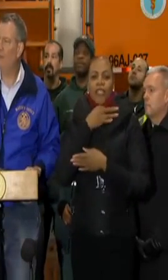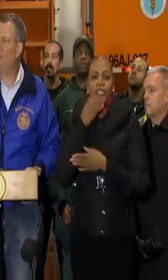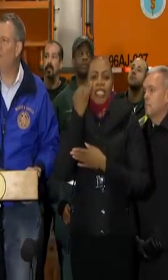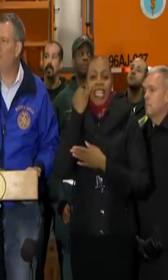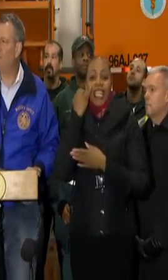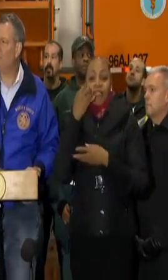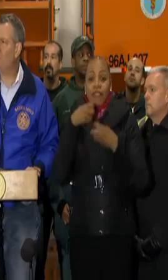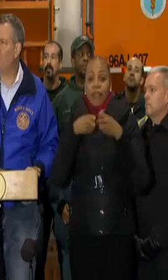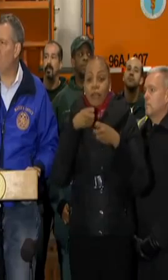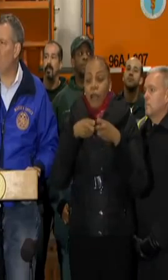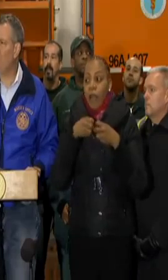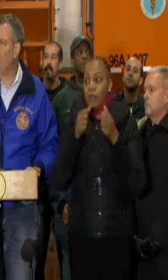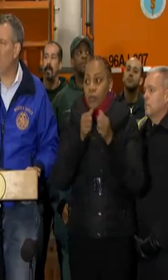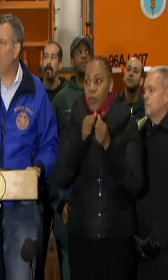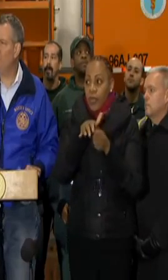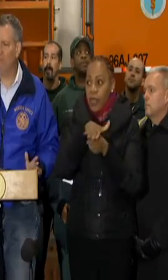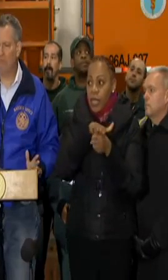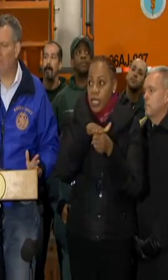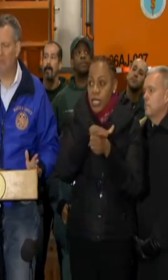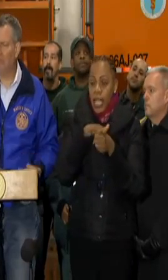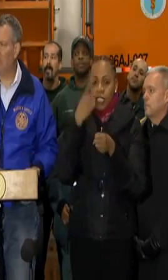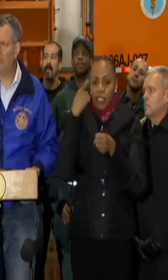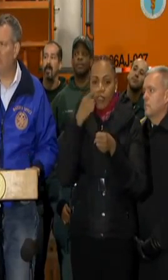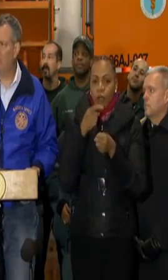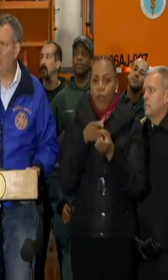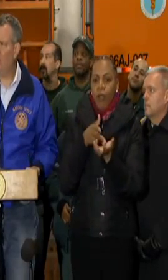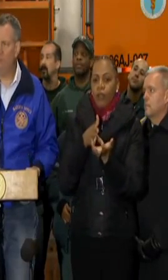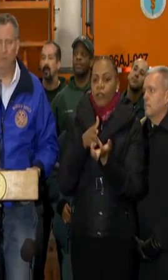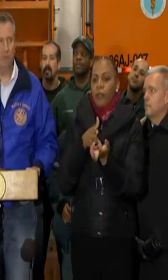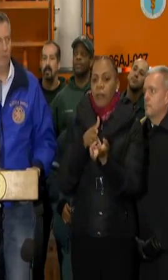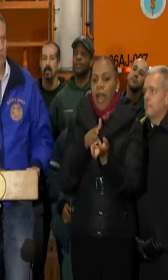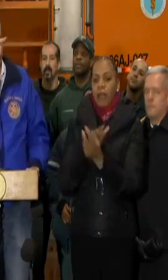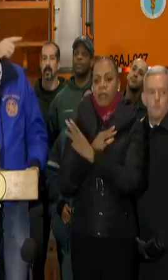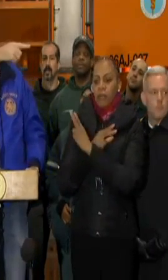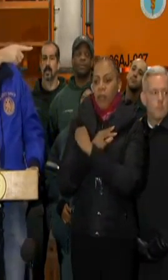the city bike stations that are out there that plows and stuff. No.